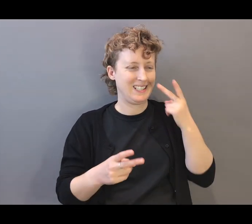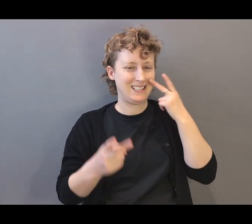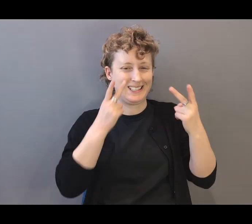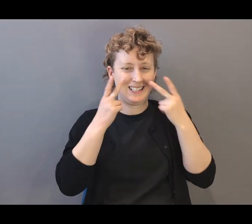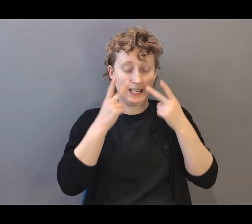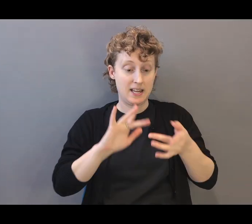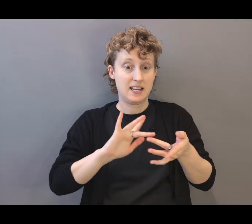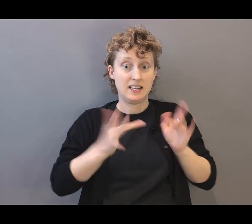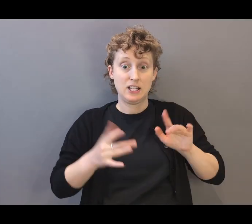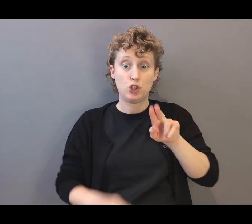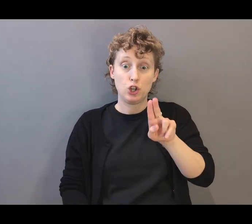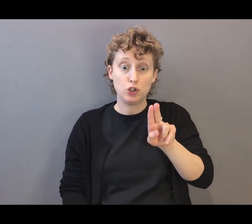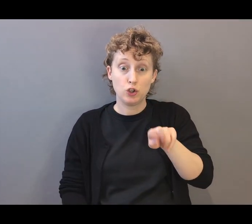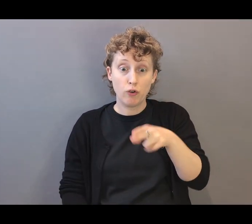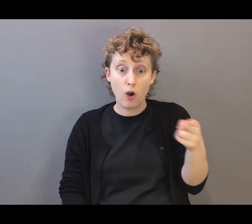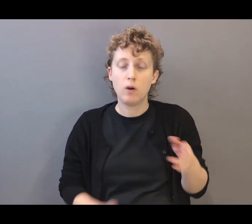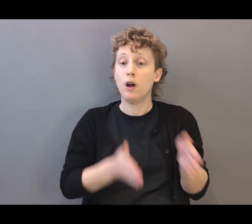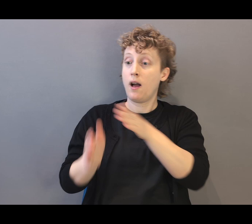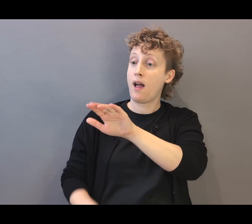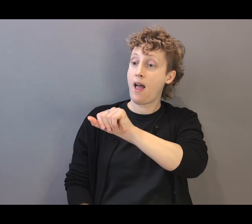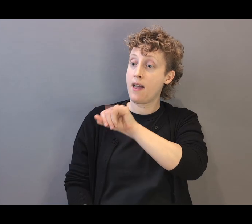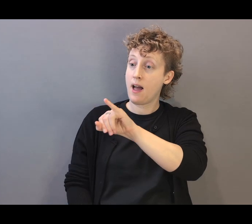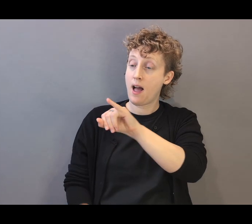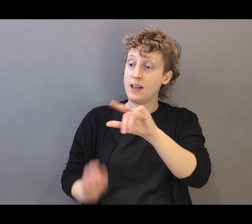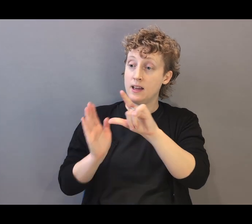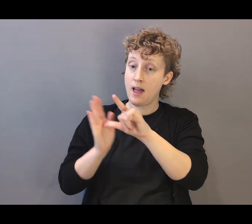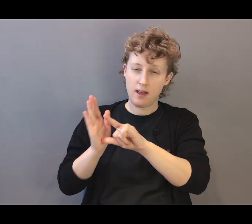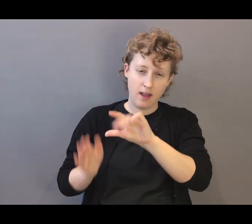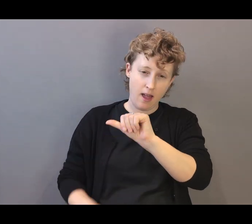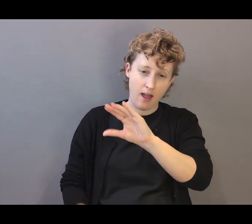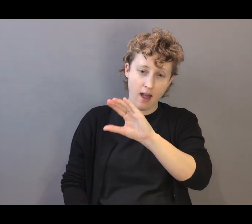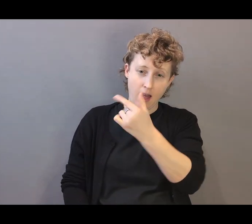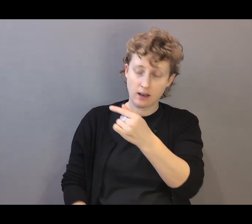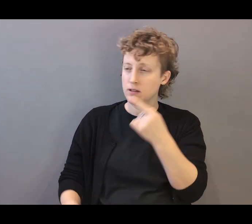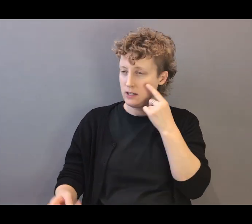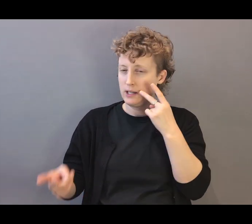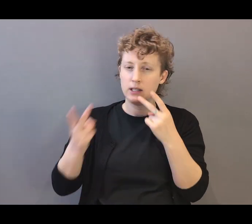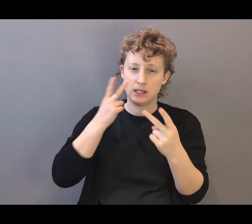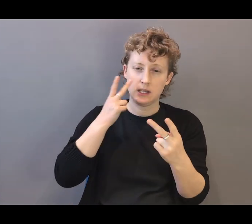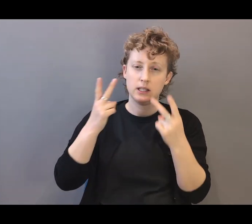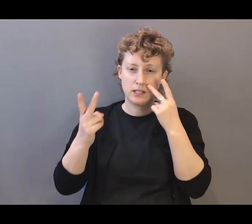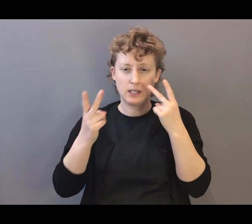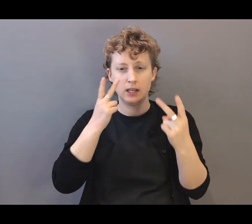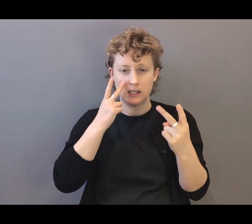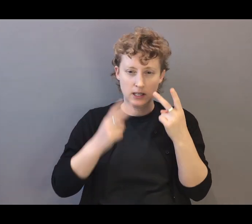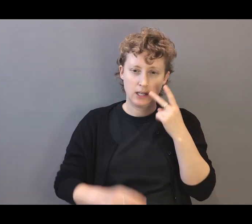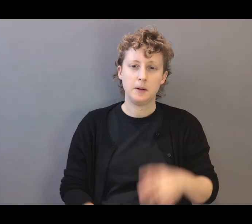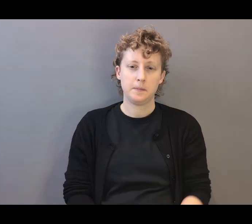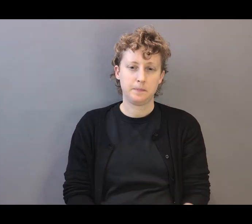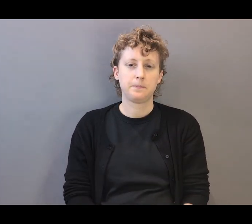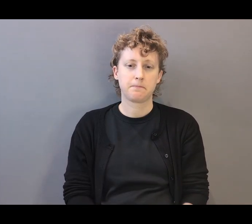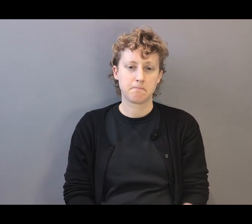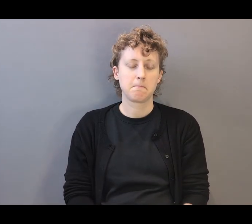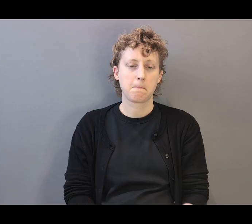Artificial Intelligence Act, and I think it's going to be part of our actions with any new legislation in the digital domain. So